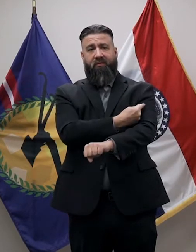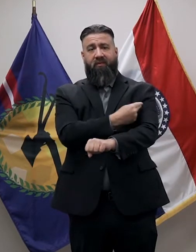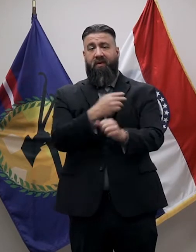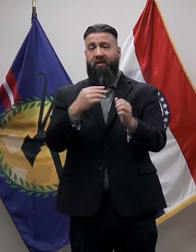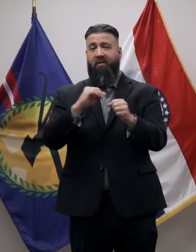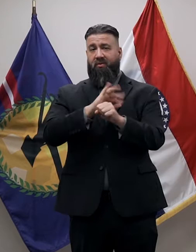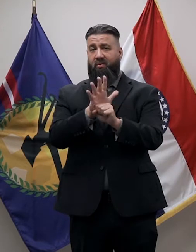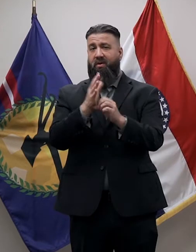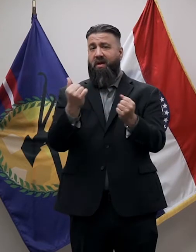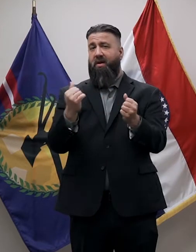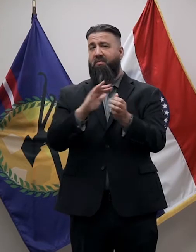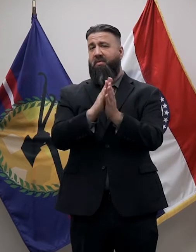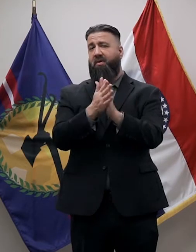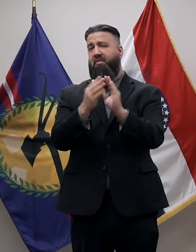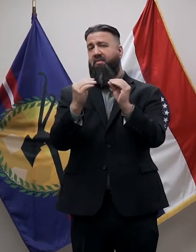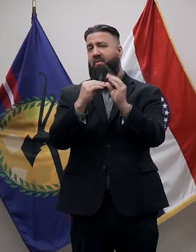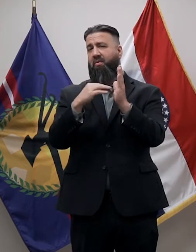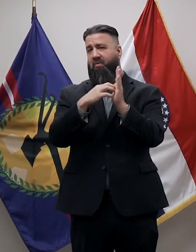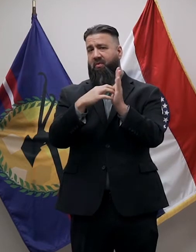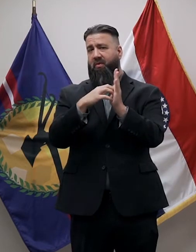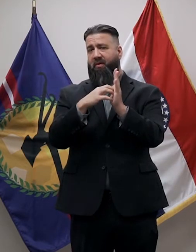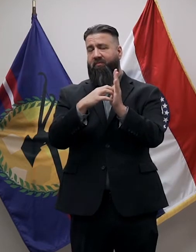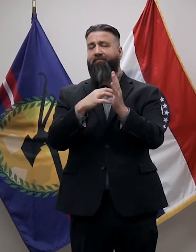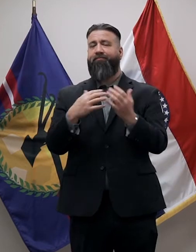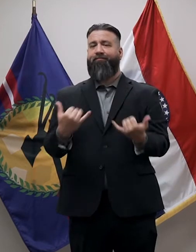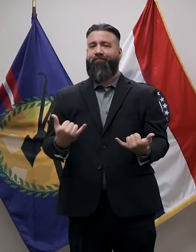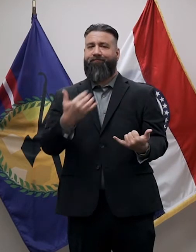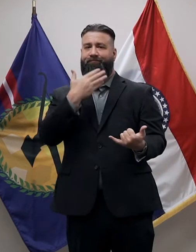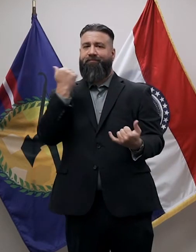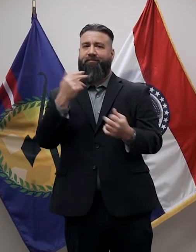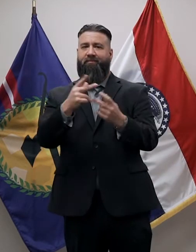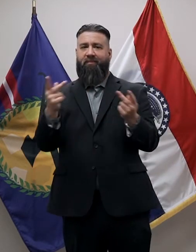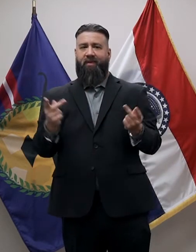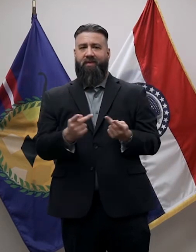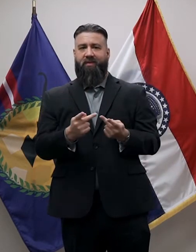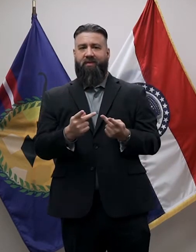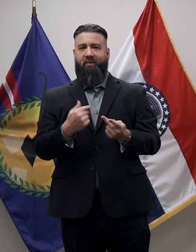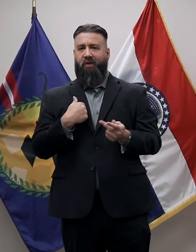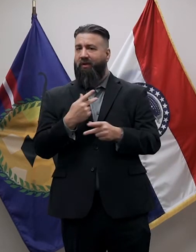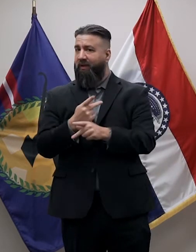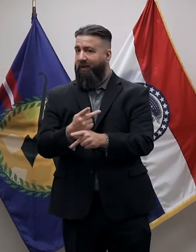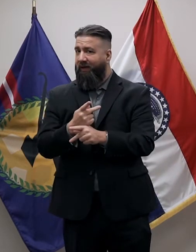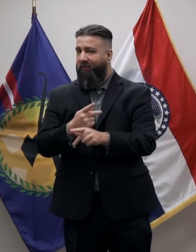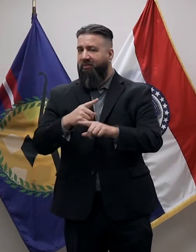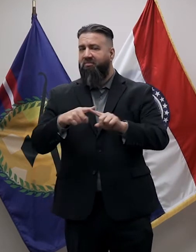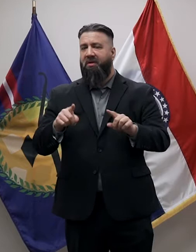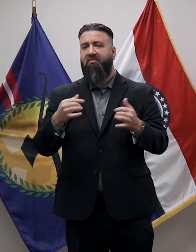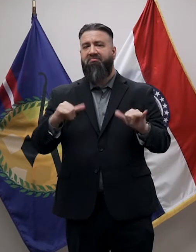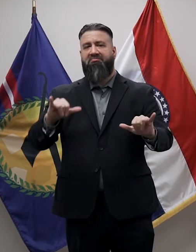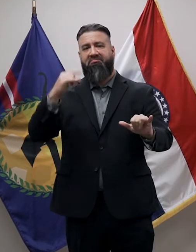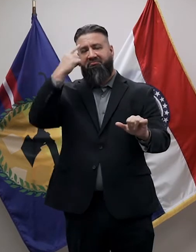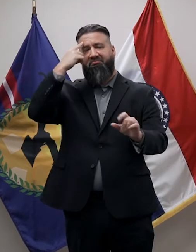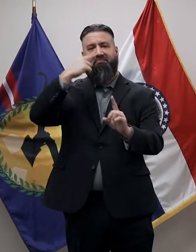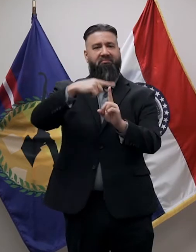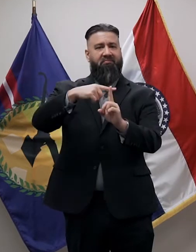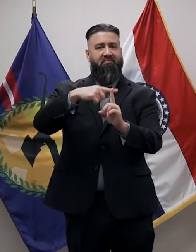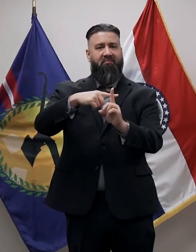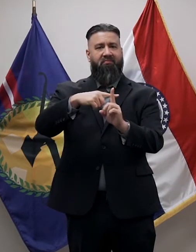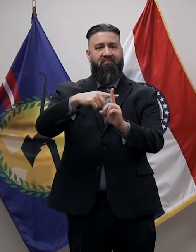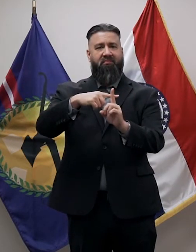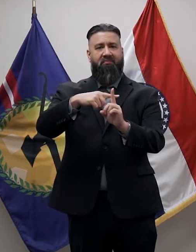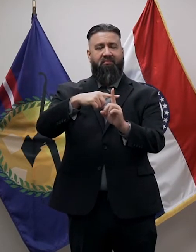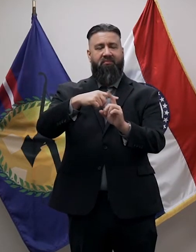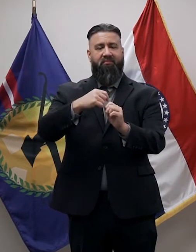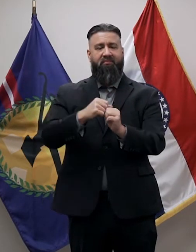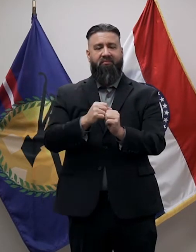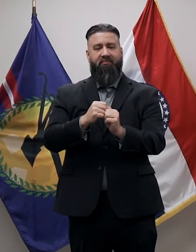much better place today. A place where we are cautiously optimistic. A place where we can move from a mask requirement to a